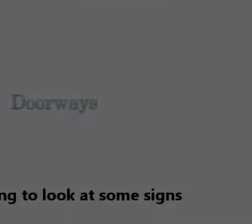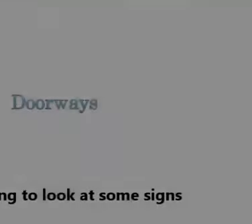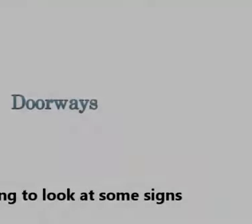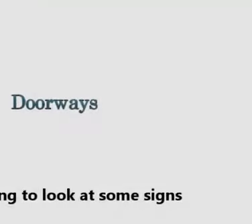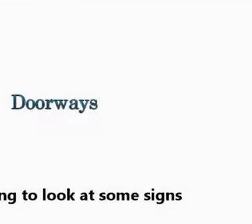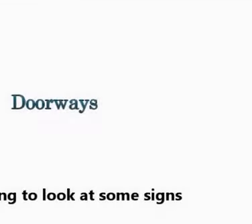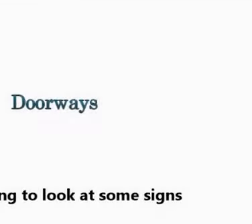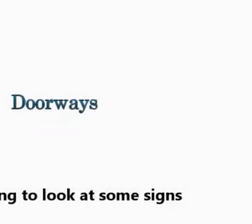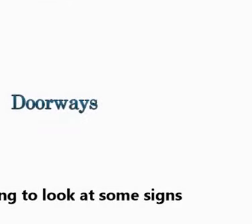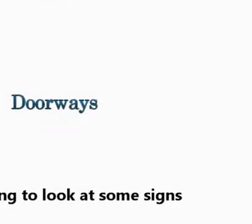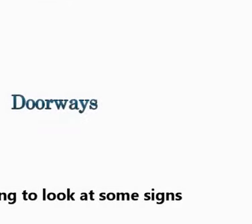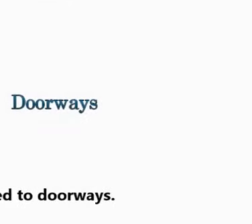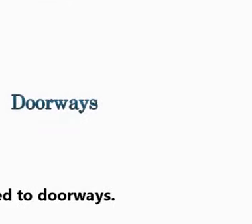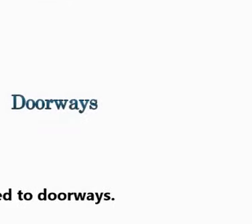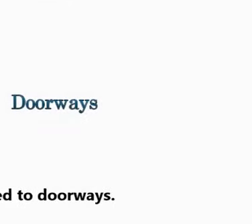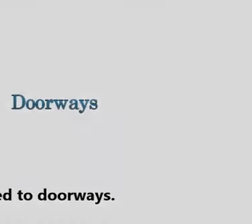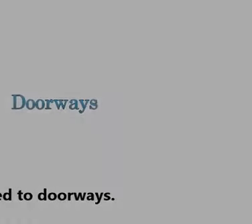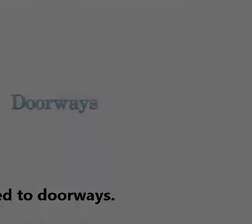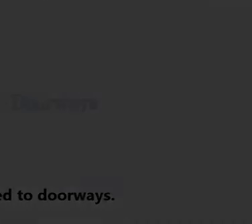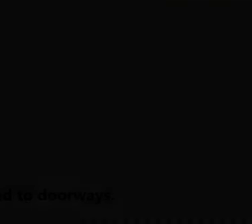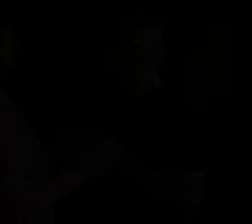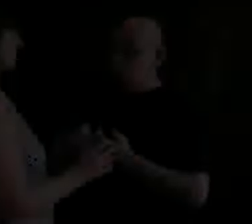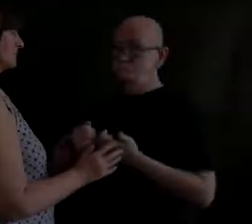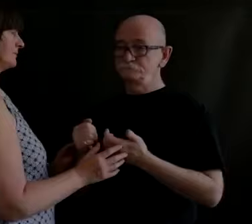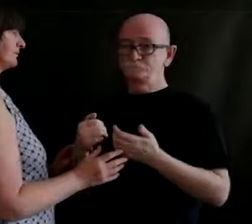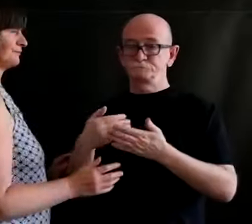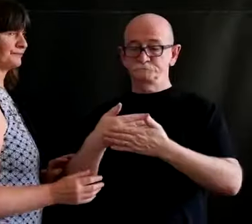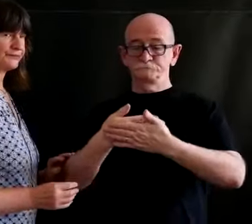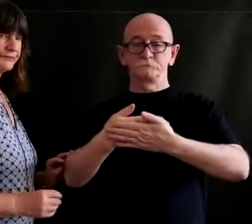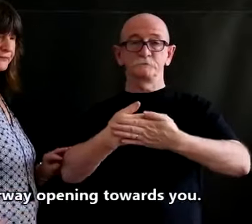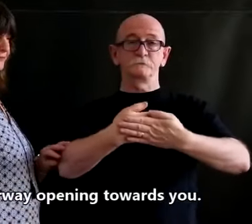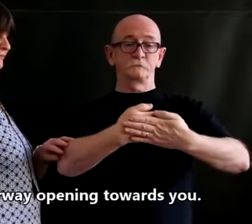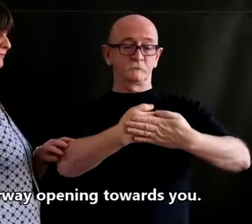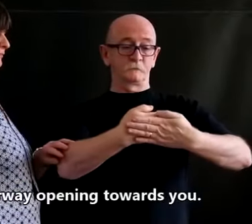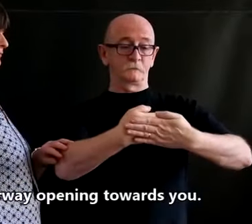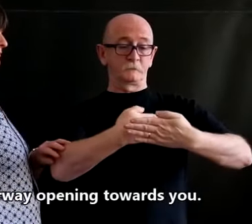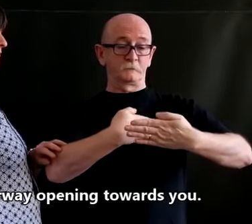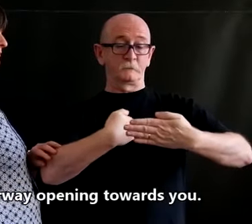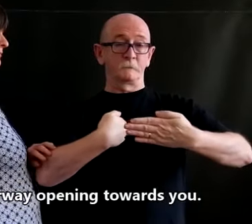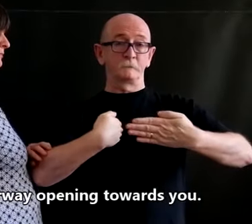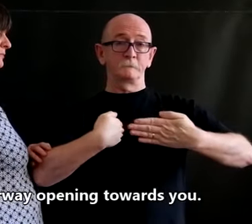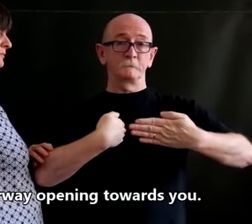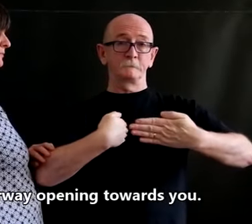Now we're going to look at some signs related to doorways. The first is a doorway opening towards